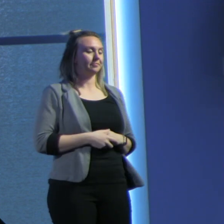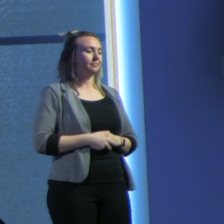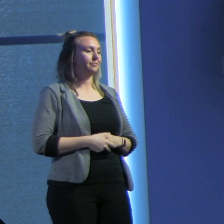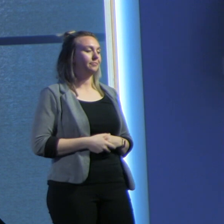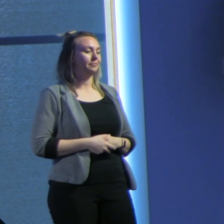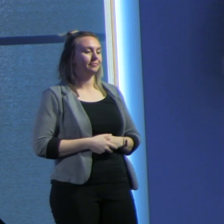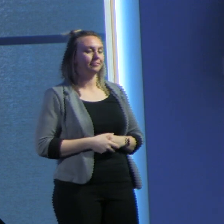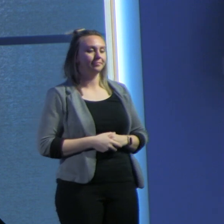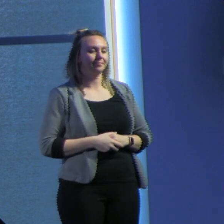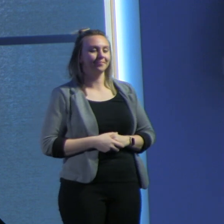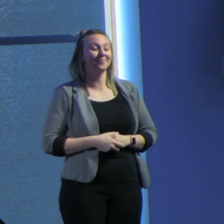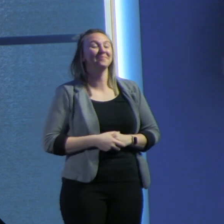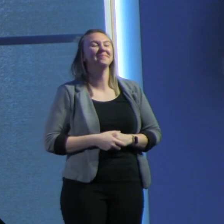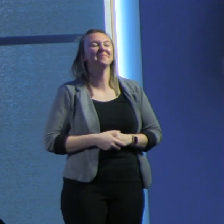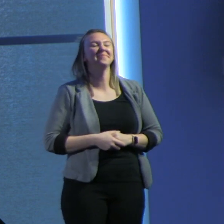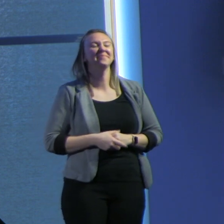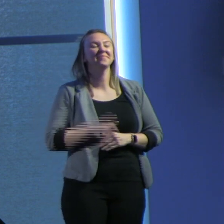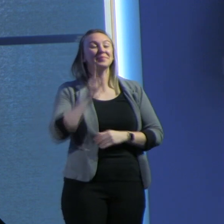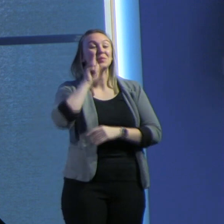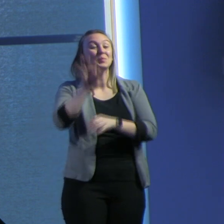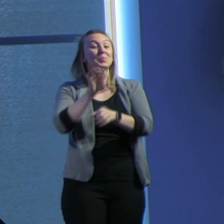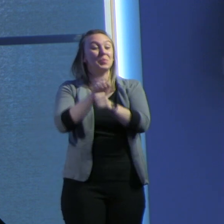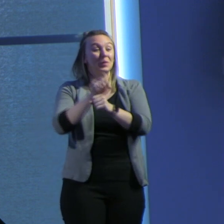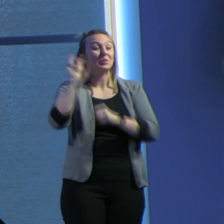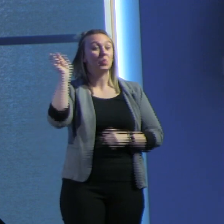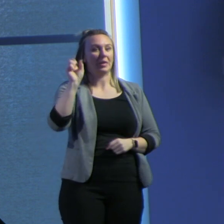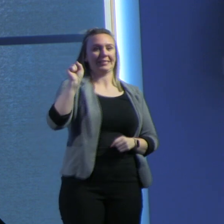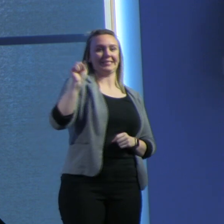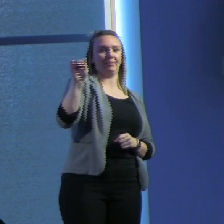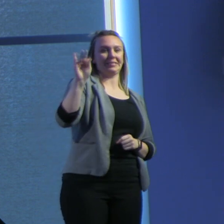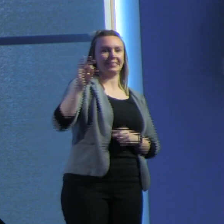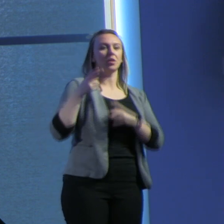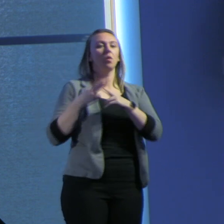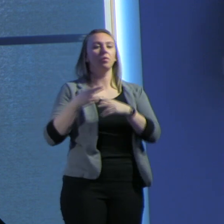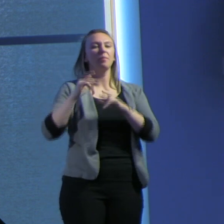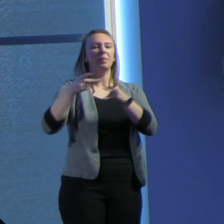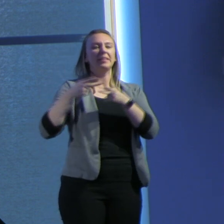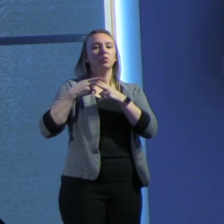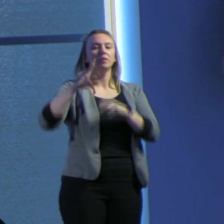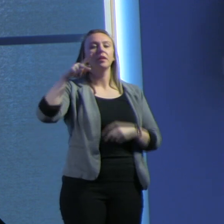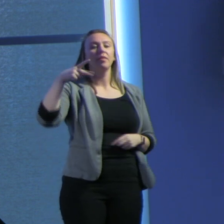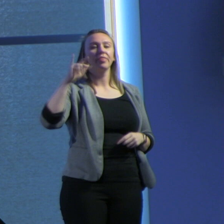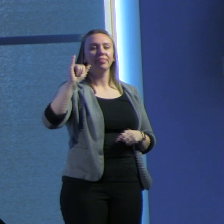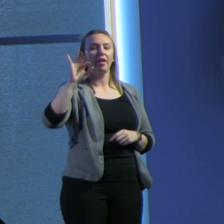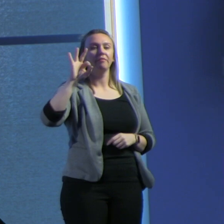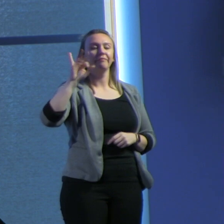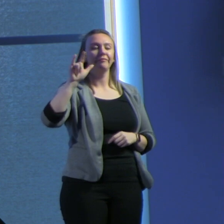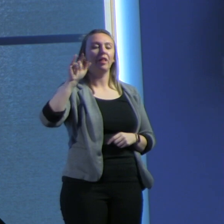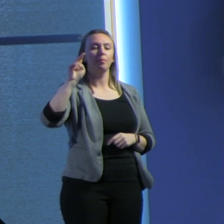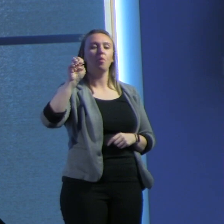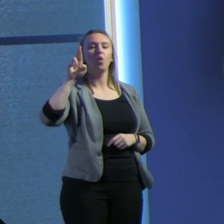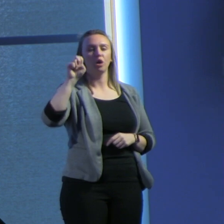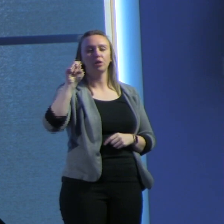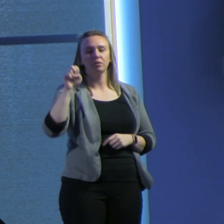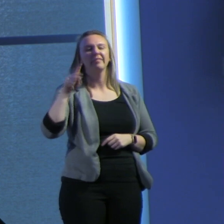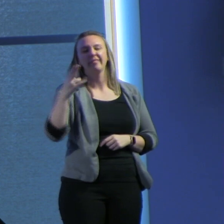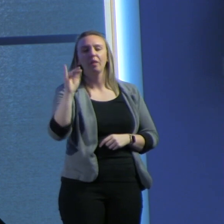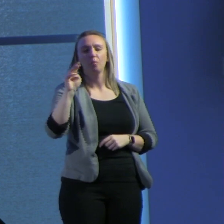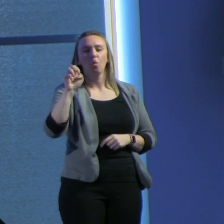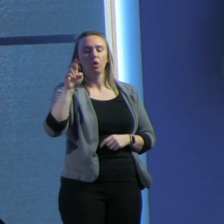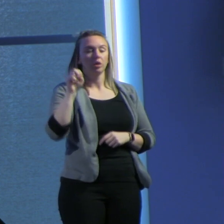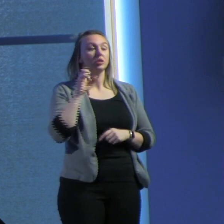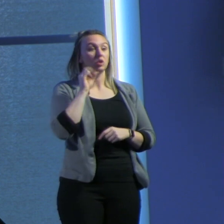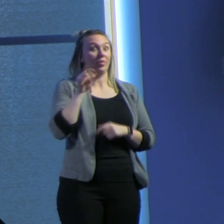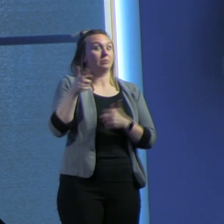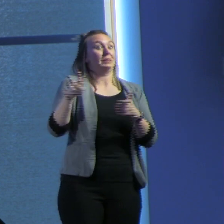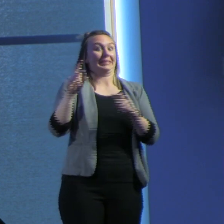he got booked at the Fillmore in San Francisco. And this was a big deal for him in his career. And so, being the groupies that we were,